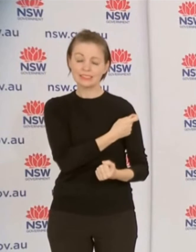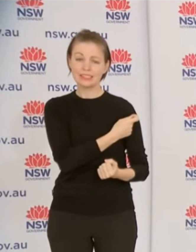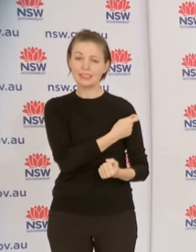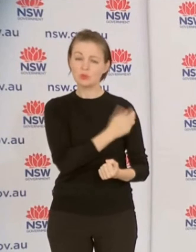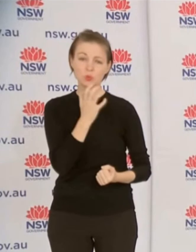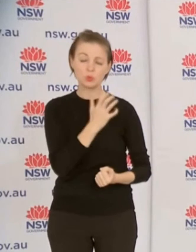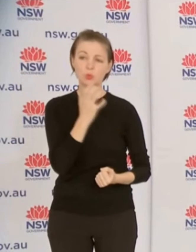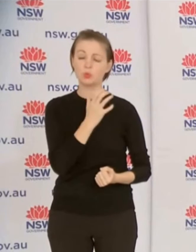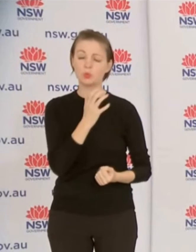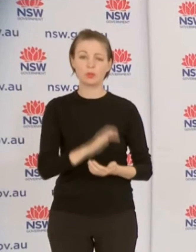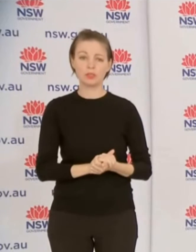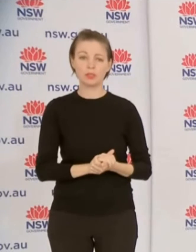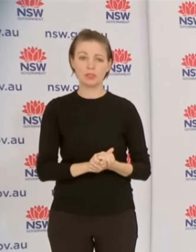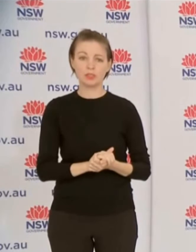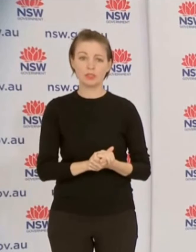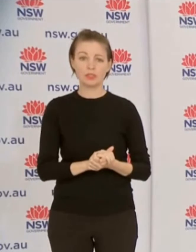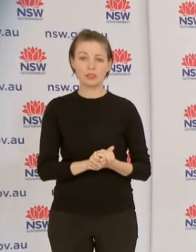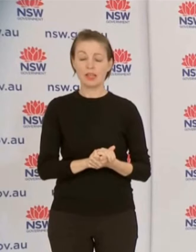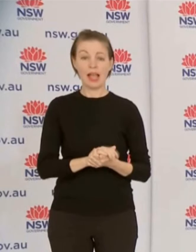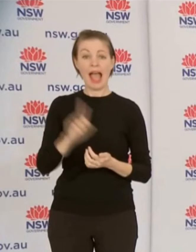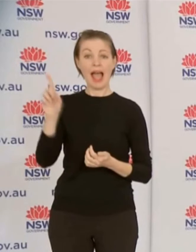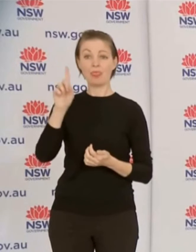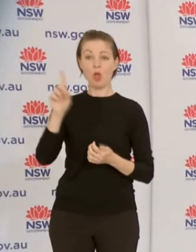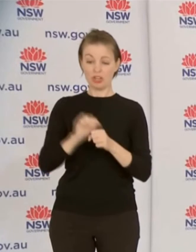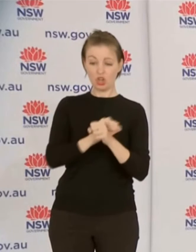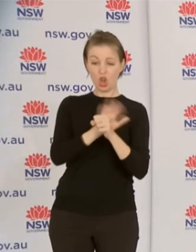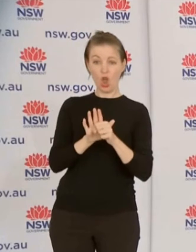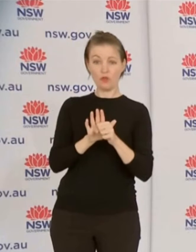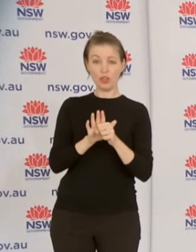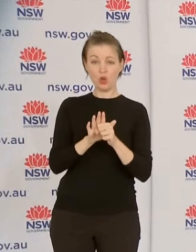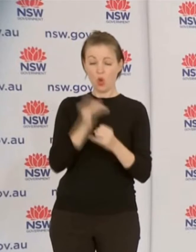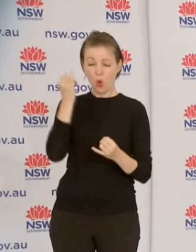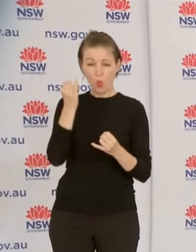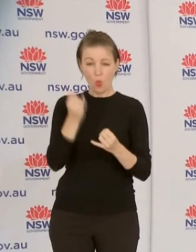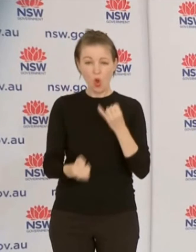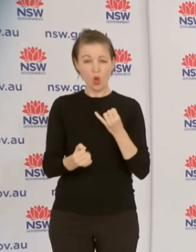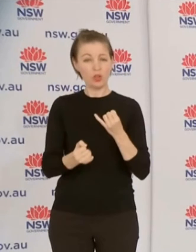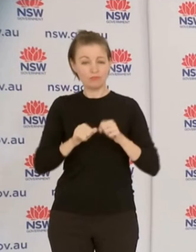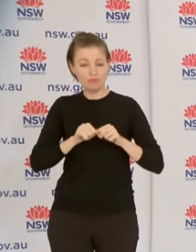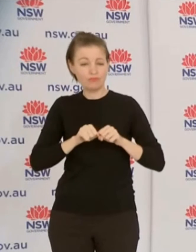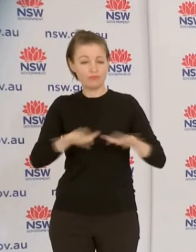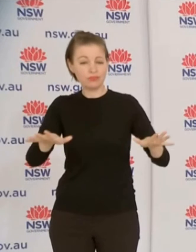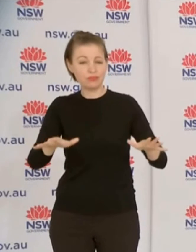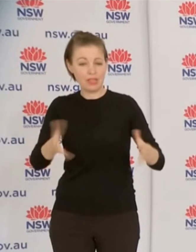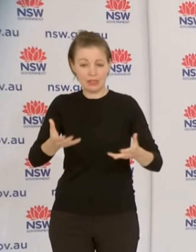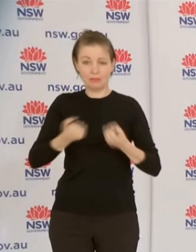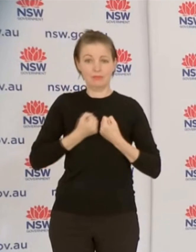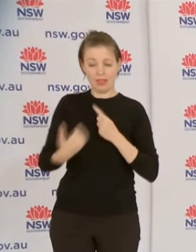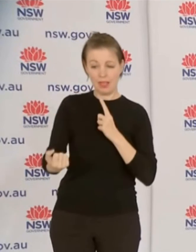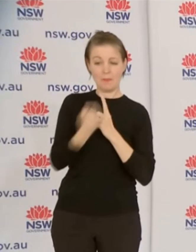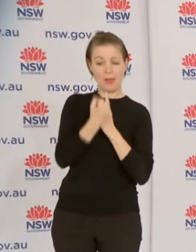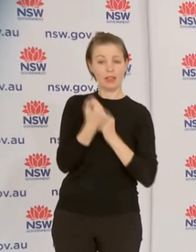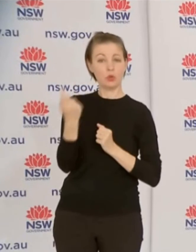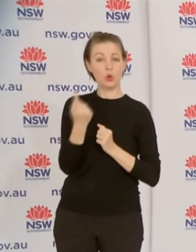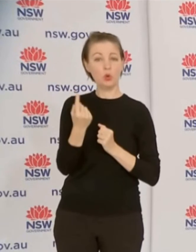times, really a pandemic and epidemic of the unvaccinated. When we do see people who are fully vaccinated